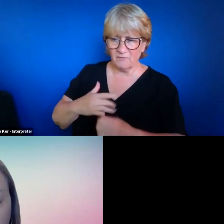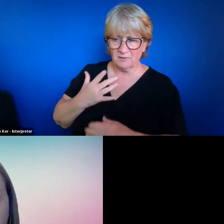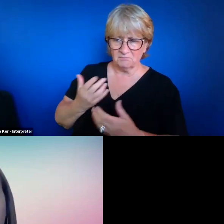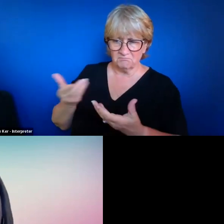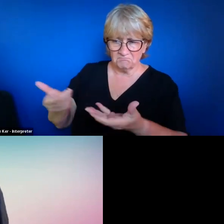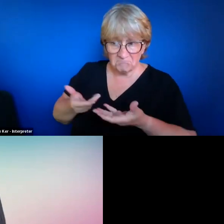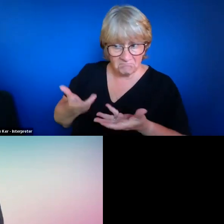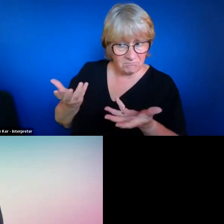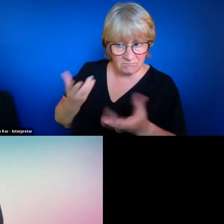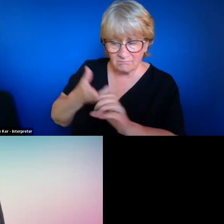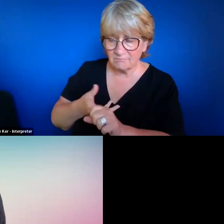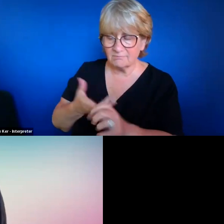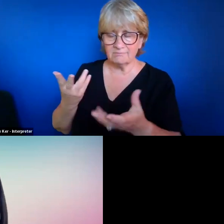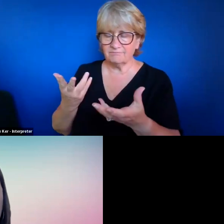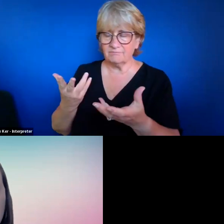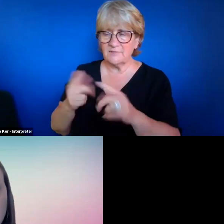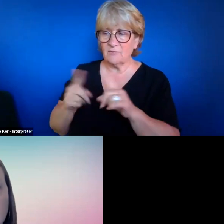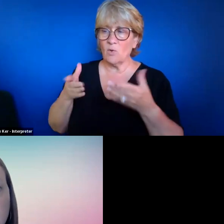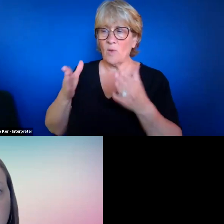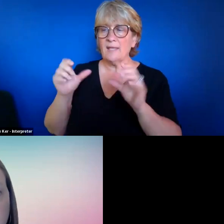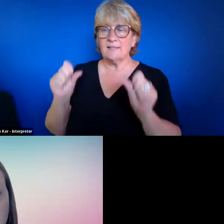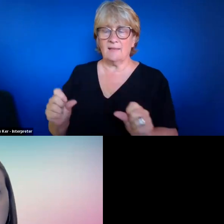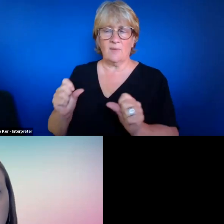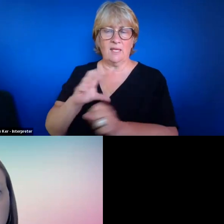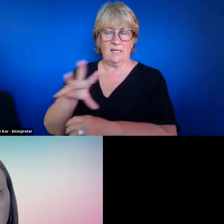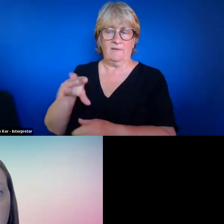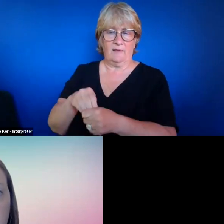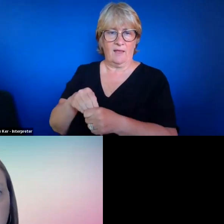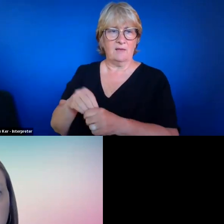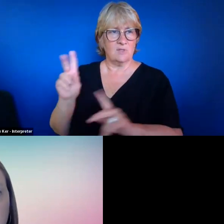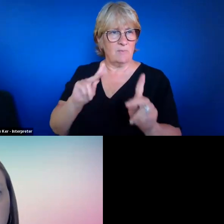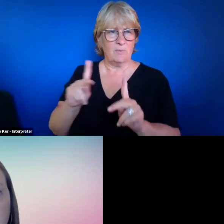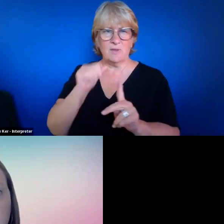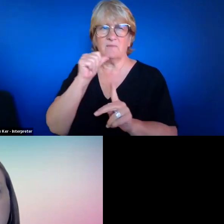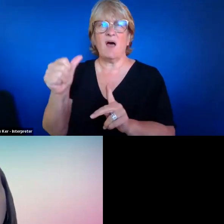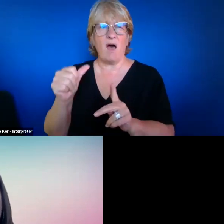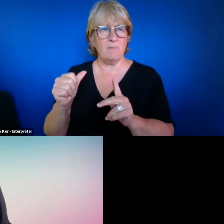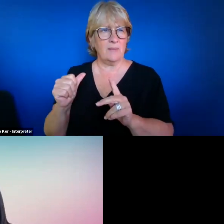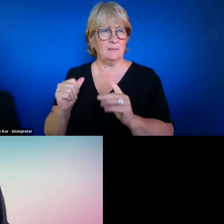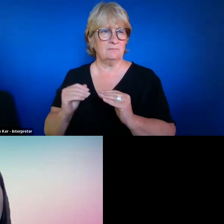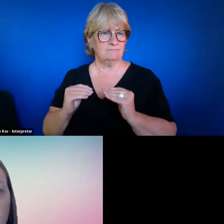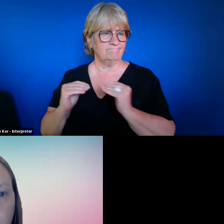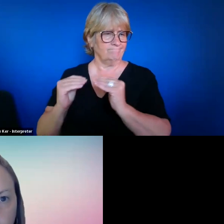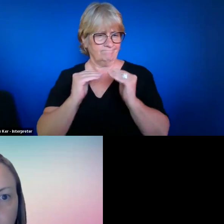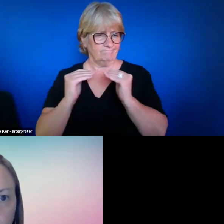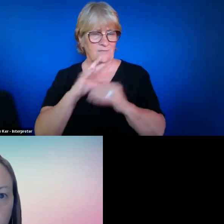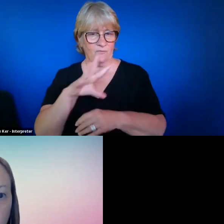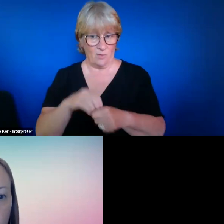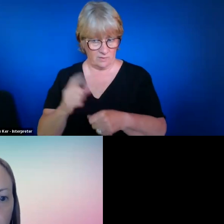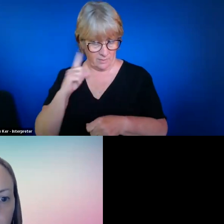some creative ways of engaging those folks that have been less engaged if we get some helpful feedback. Am I hearing that